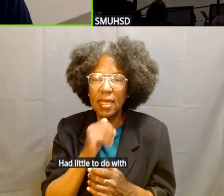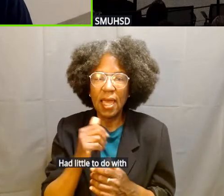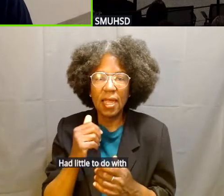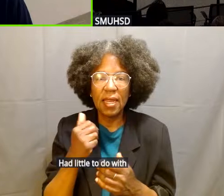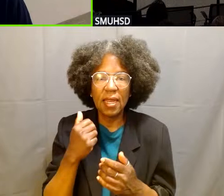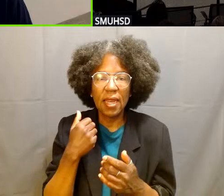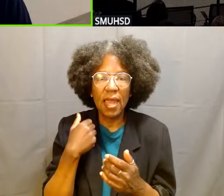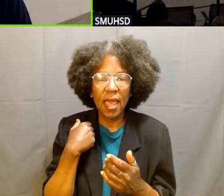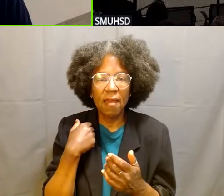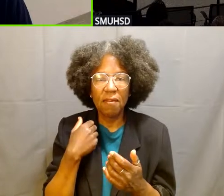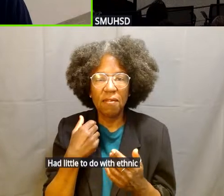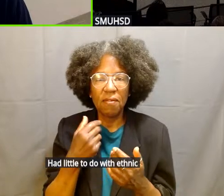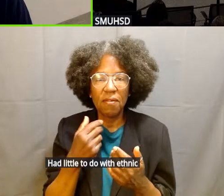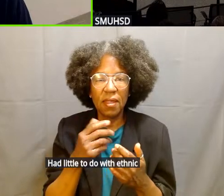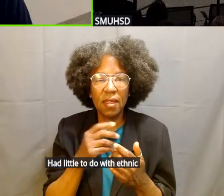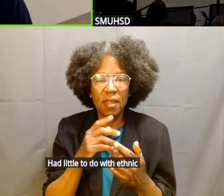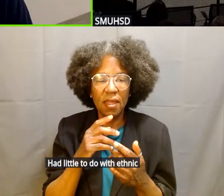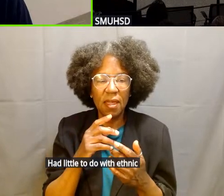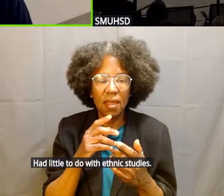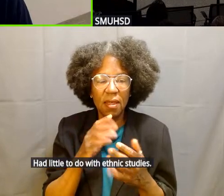ethnic studies